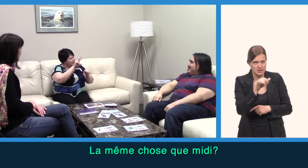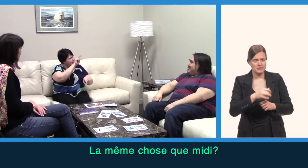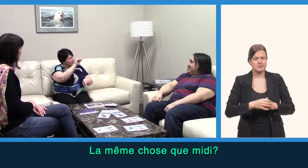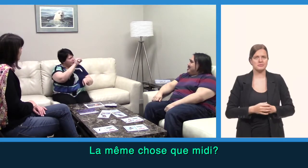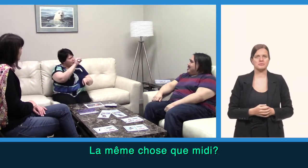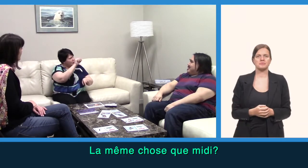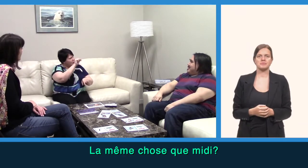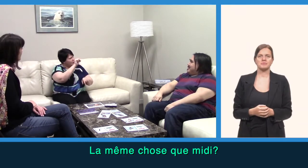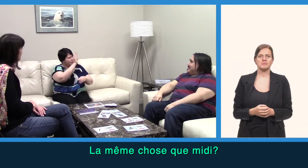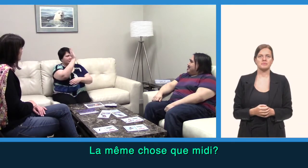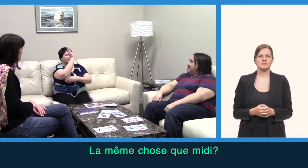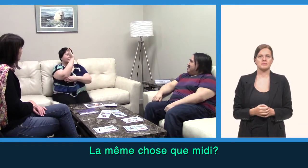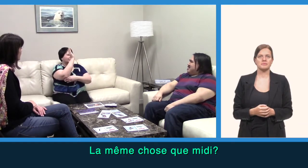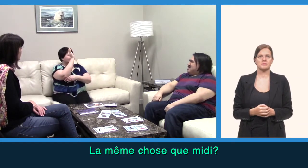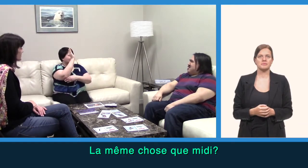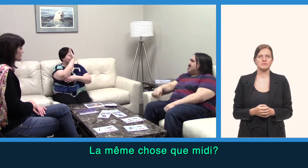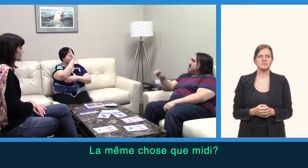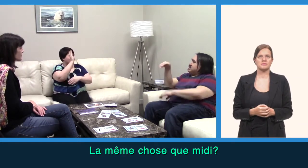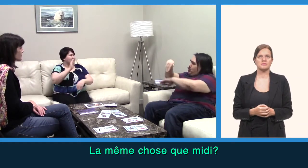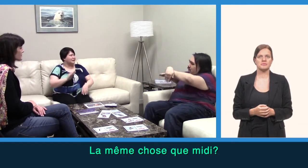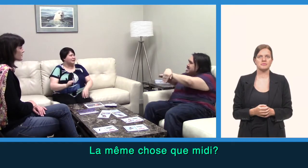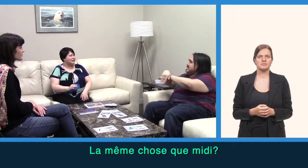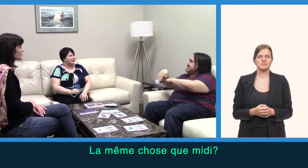same as noon.